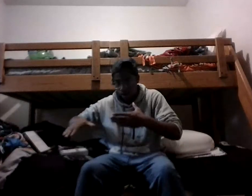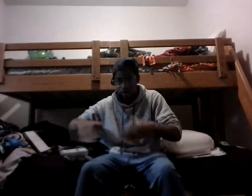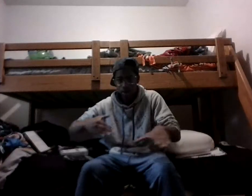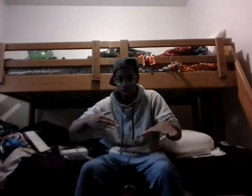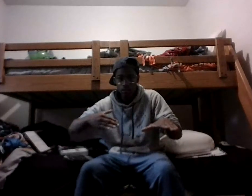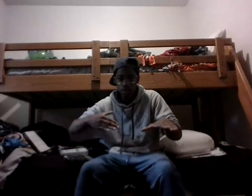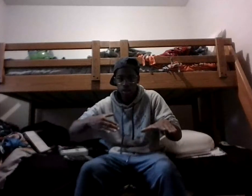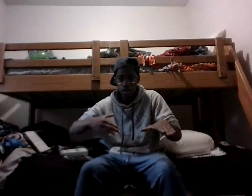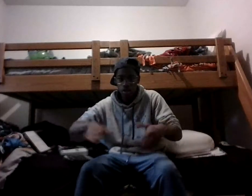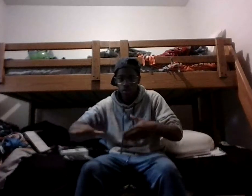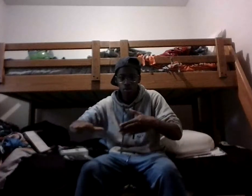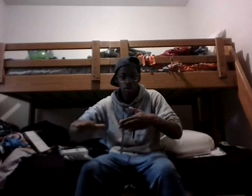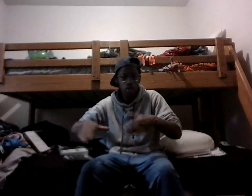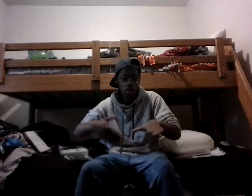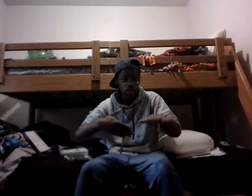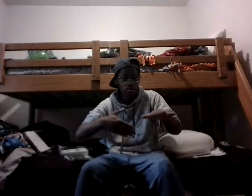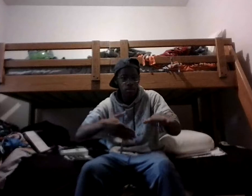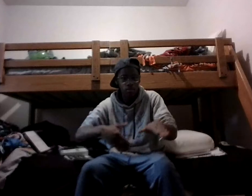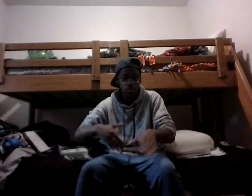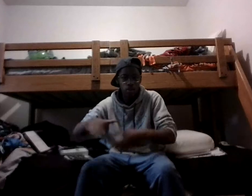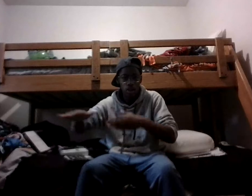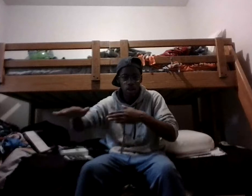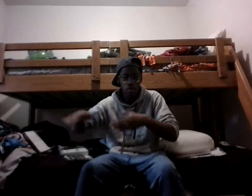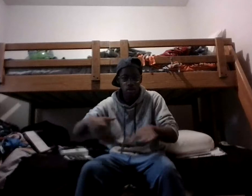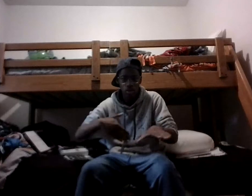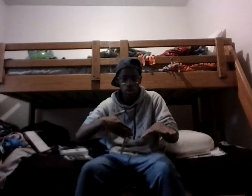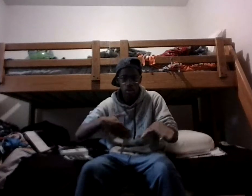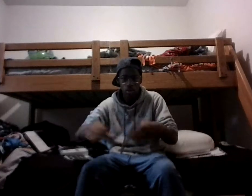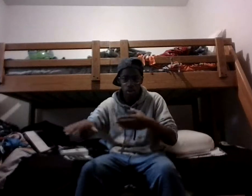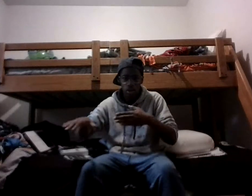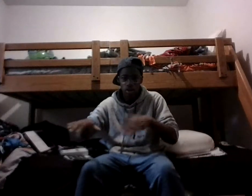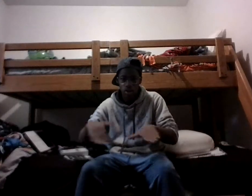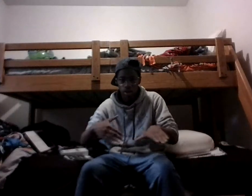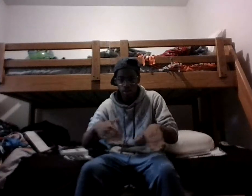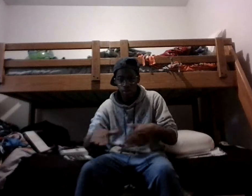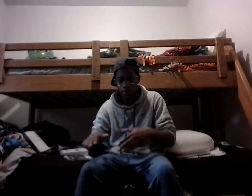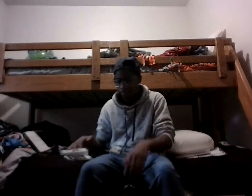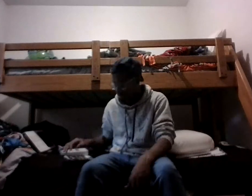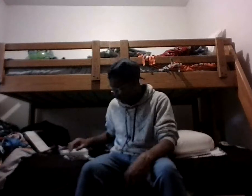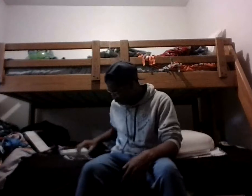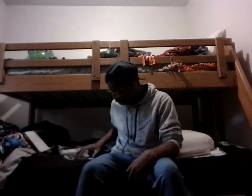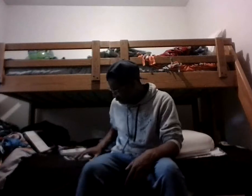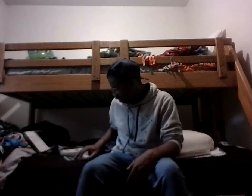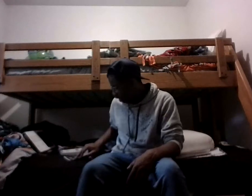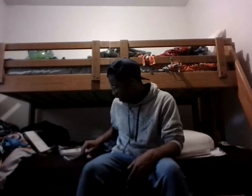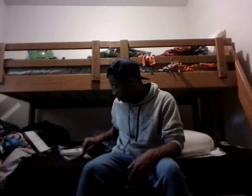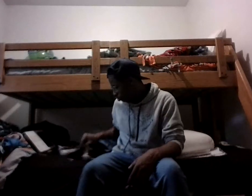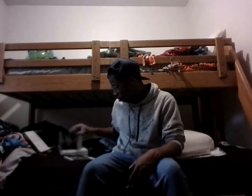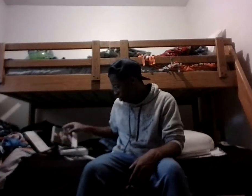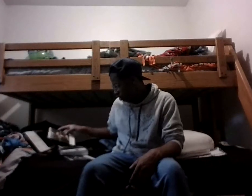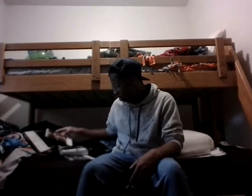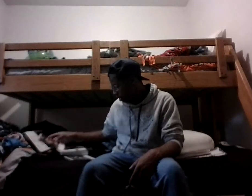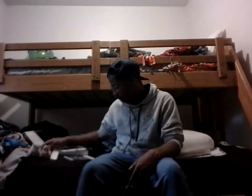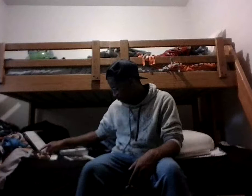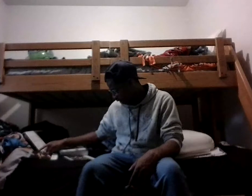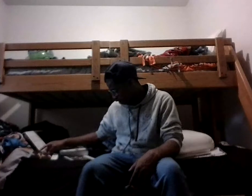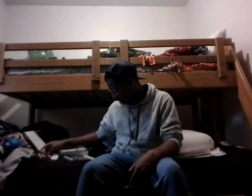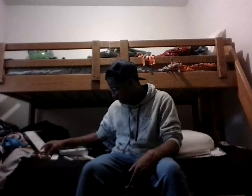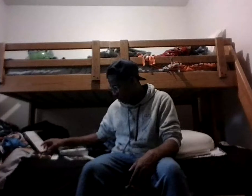like your feet one stepping in for the other next word hate